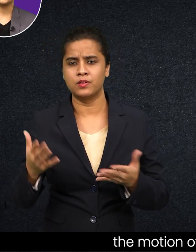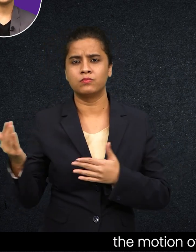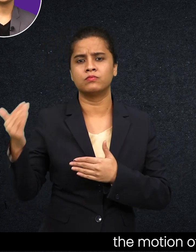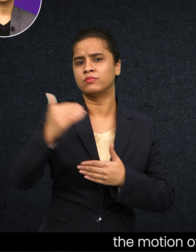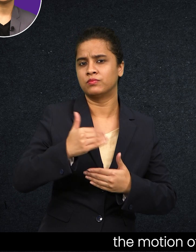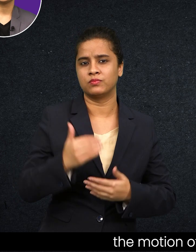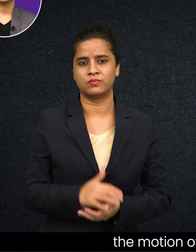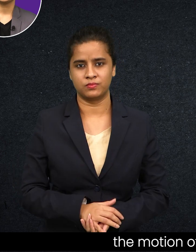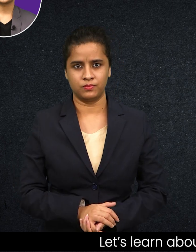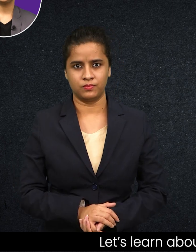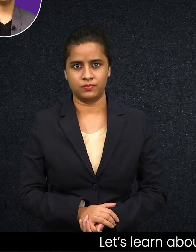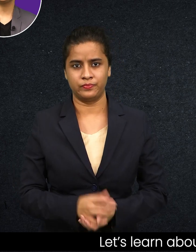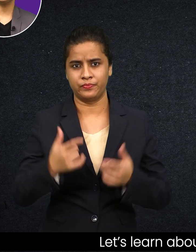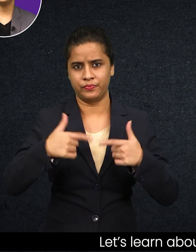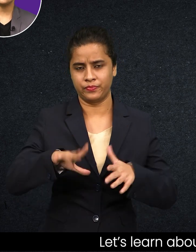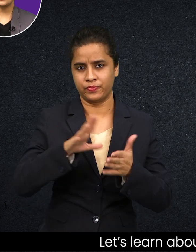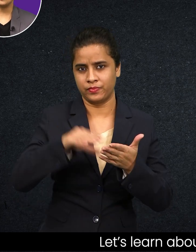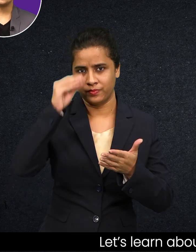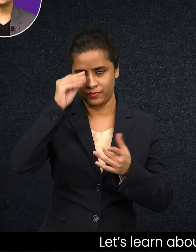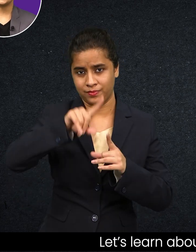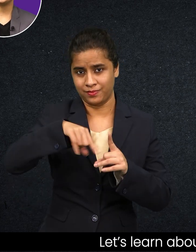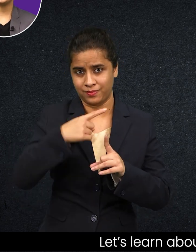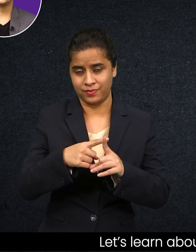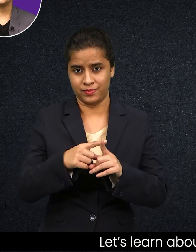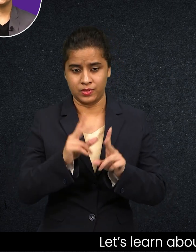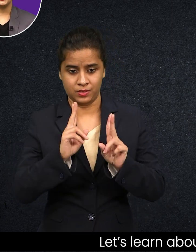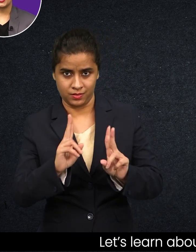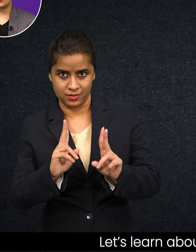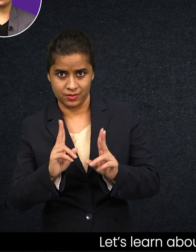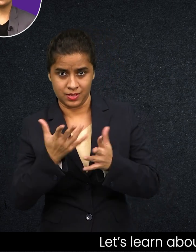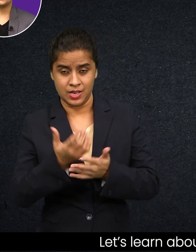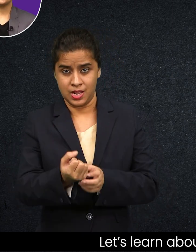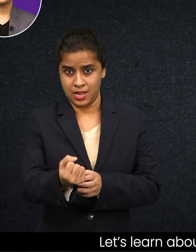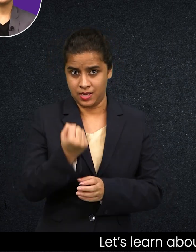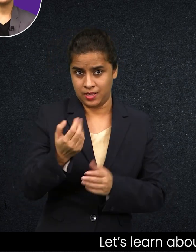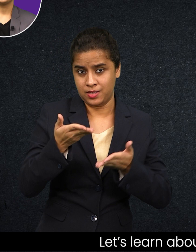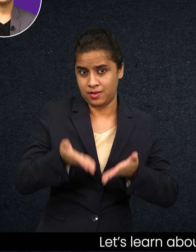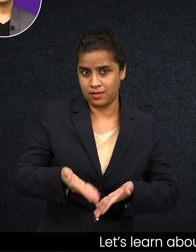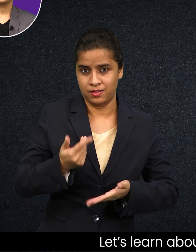from? Let's learn about potential energy now.